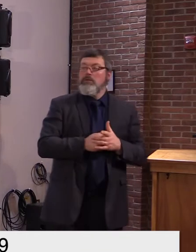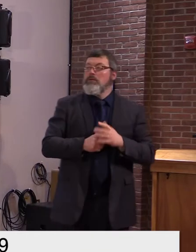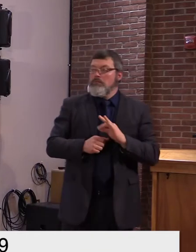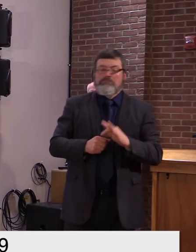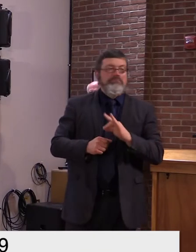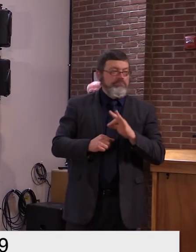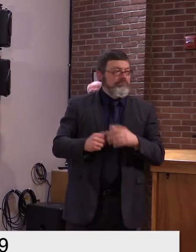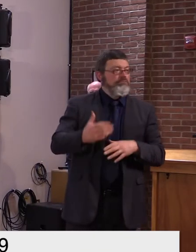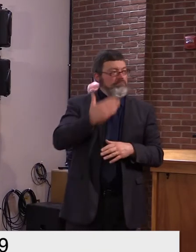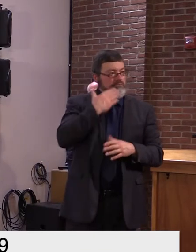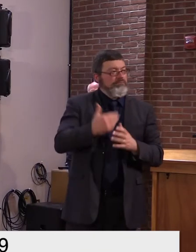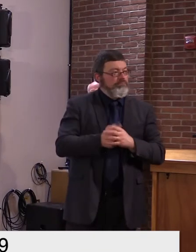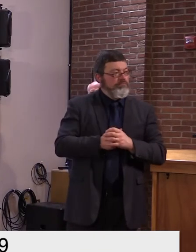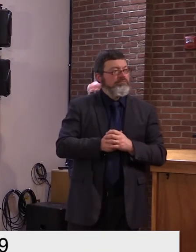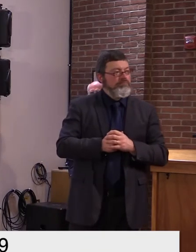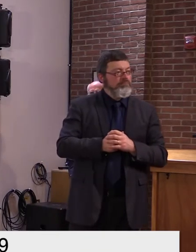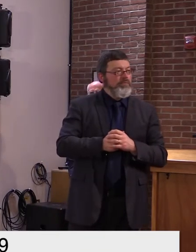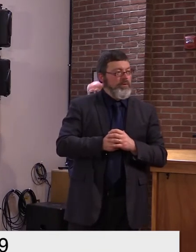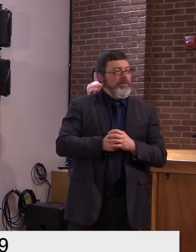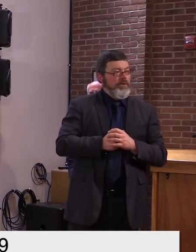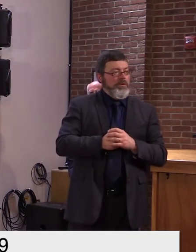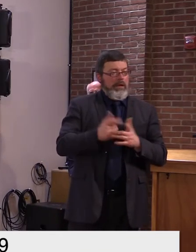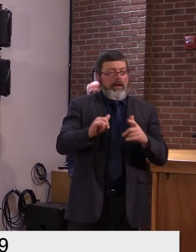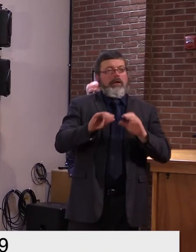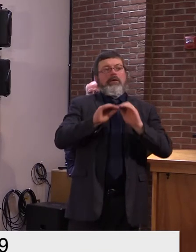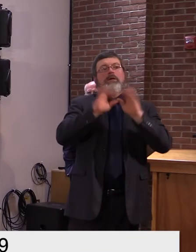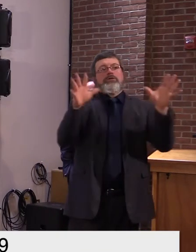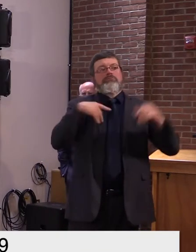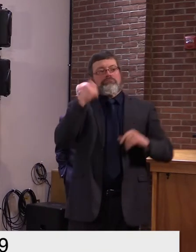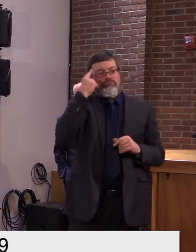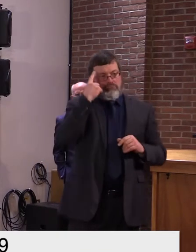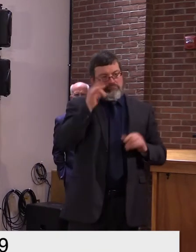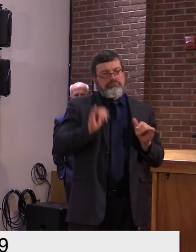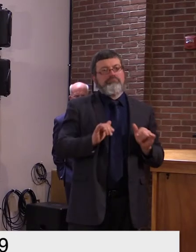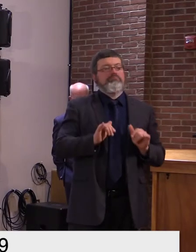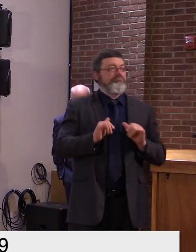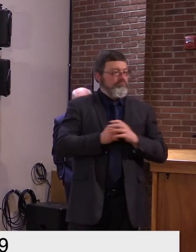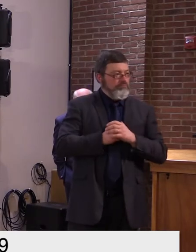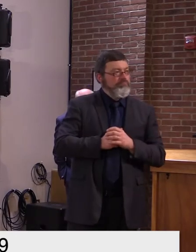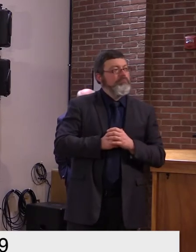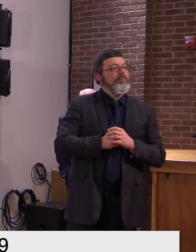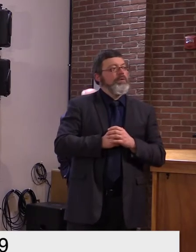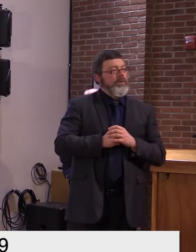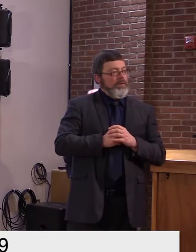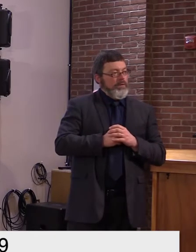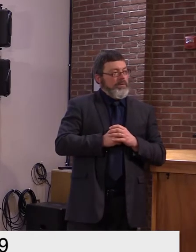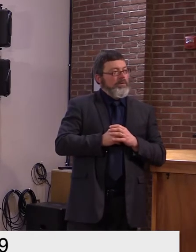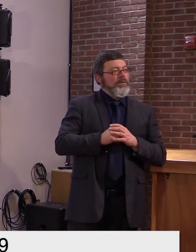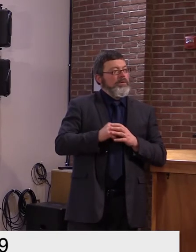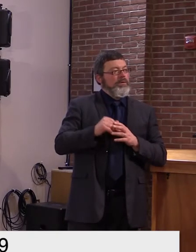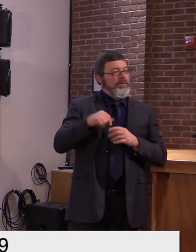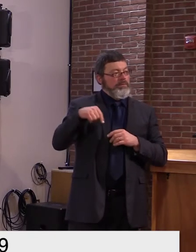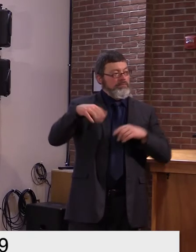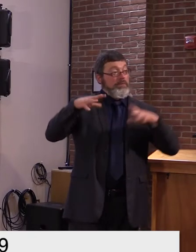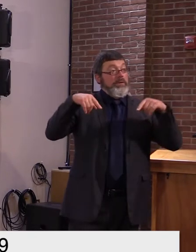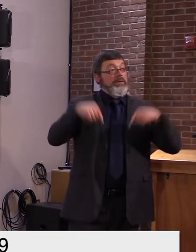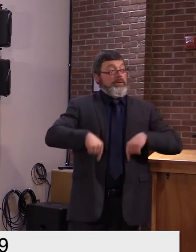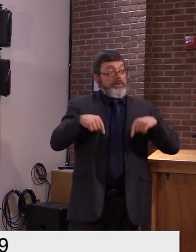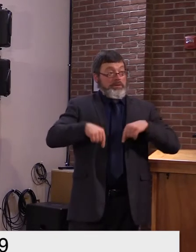Okay, thanks. And just so I'm clear, did Vermont follow the CDC advisory committee